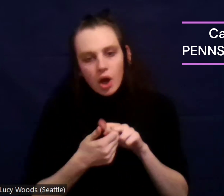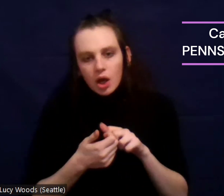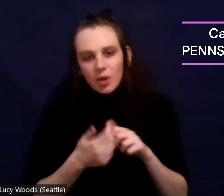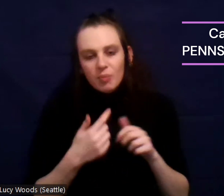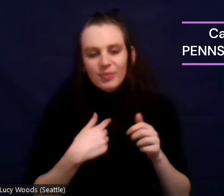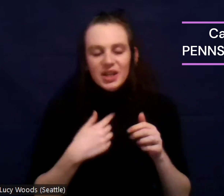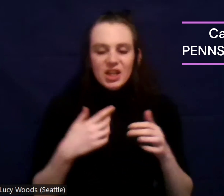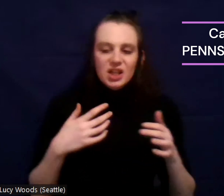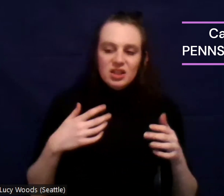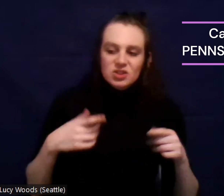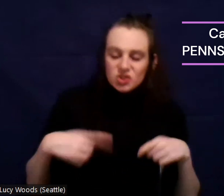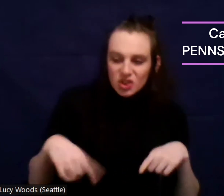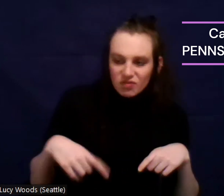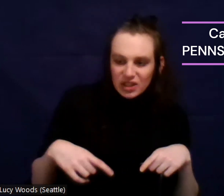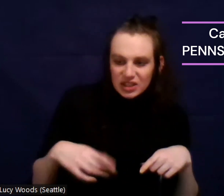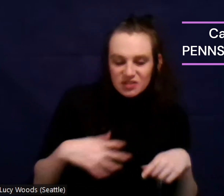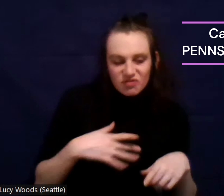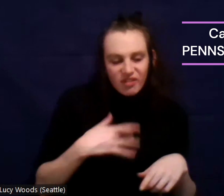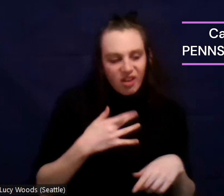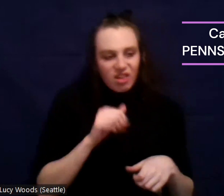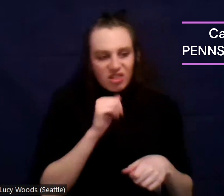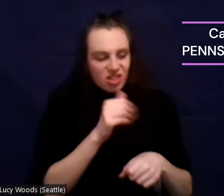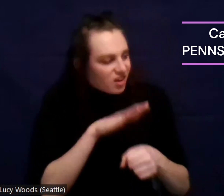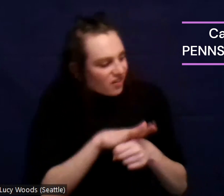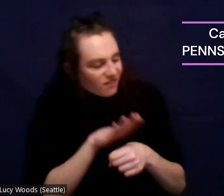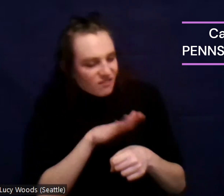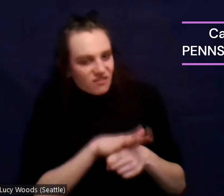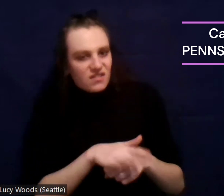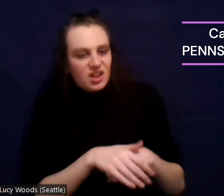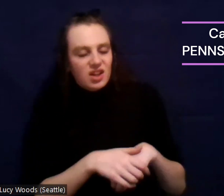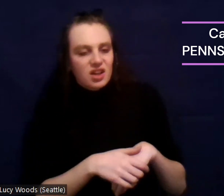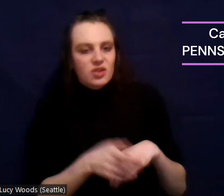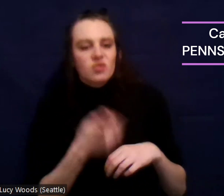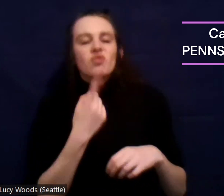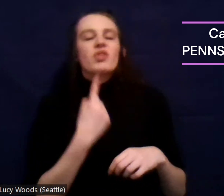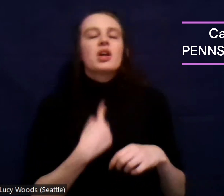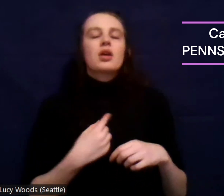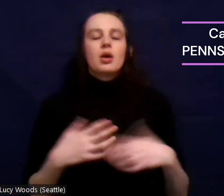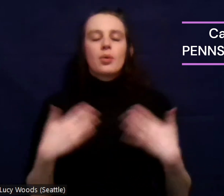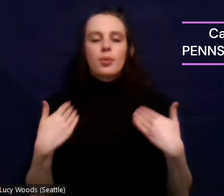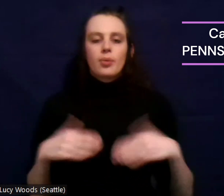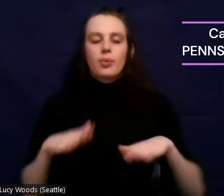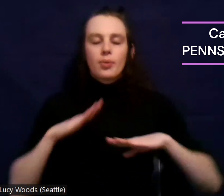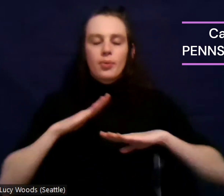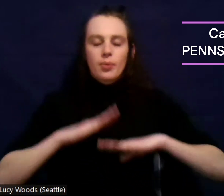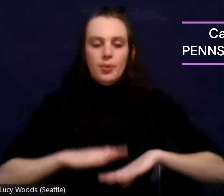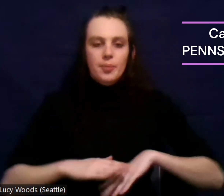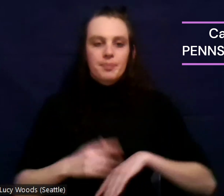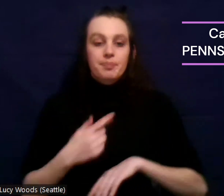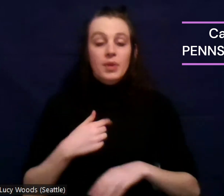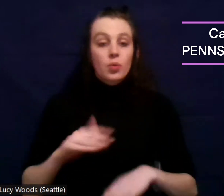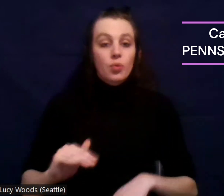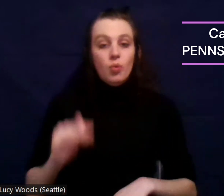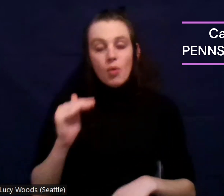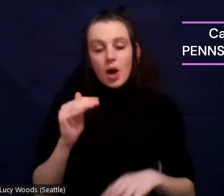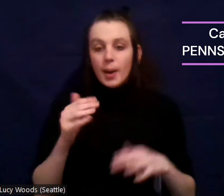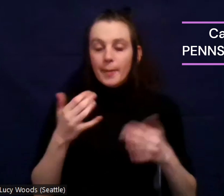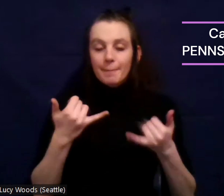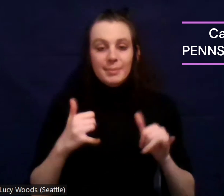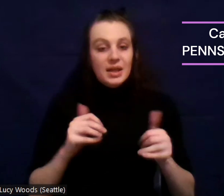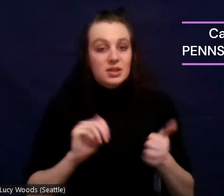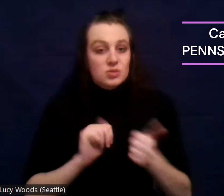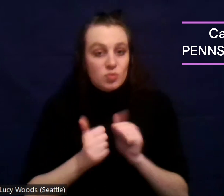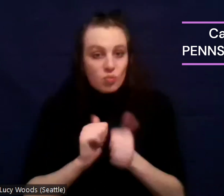my anxiety. And I grew up playing sports. I was very on a very rigorous schedule all the time.